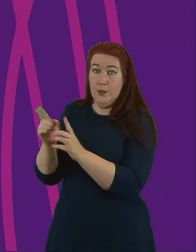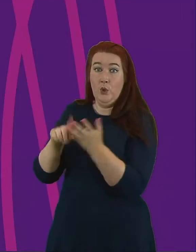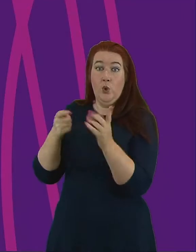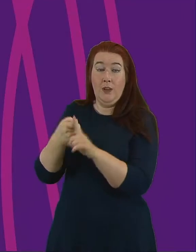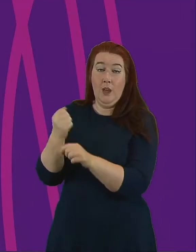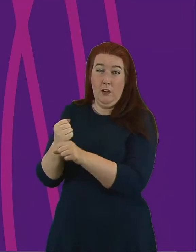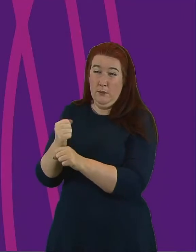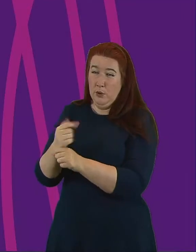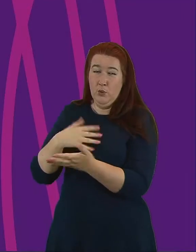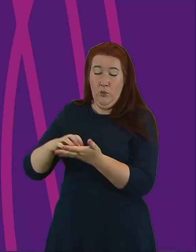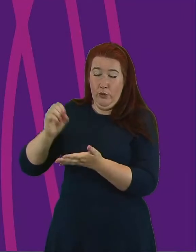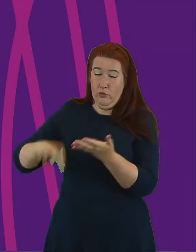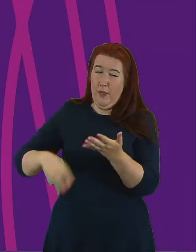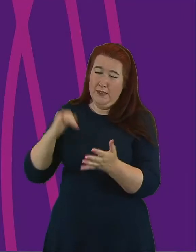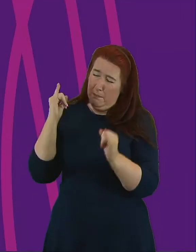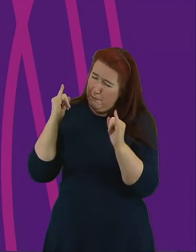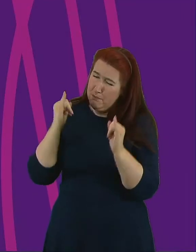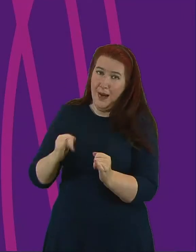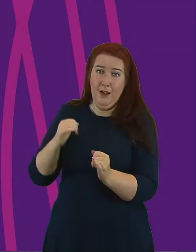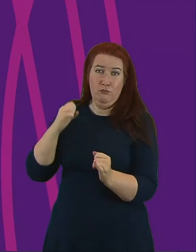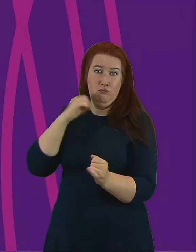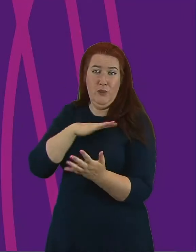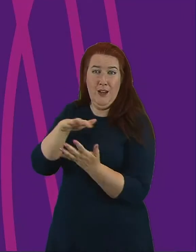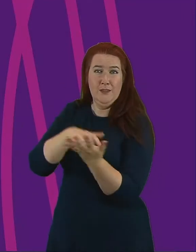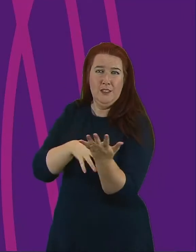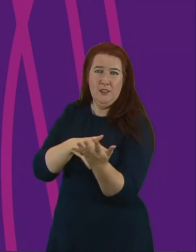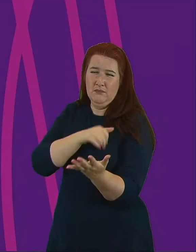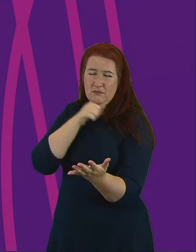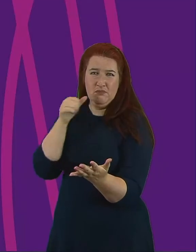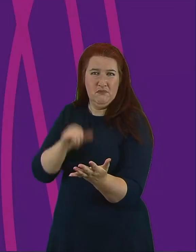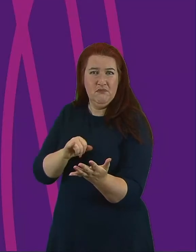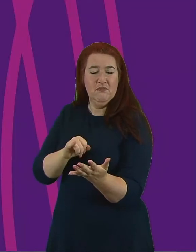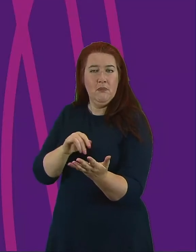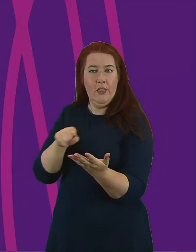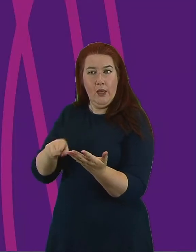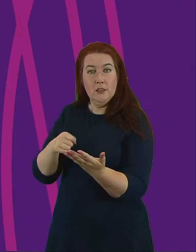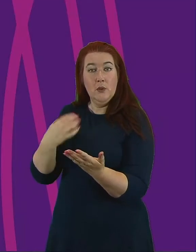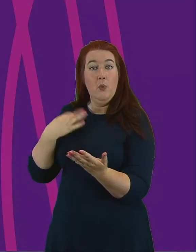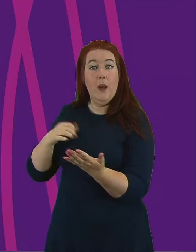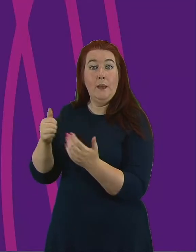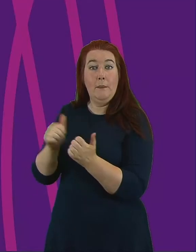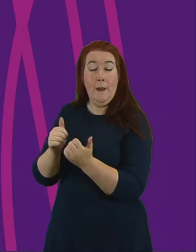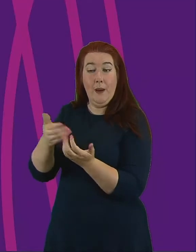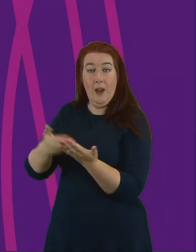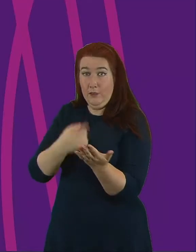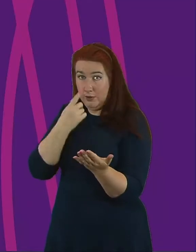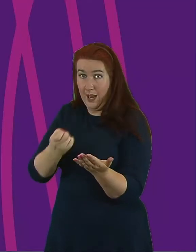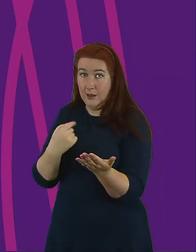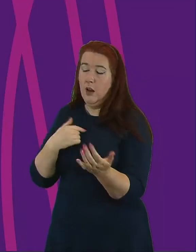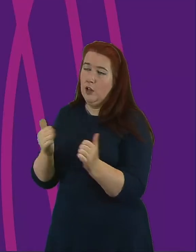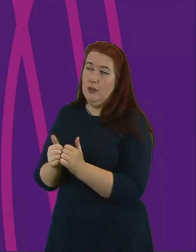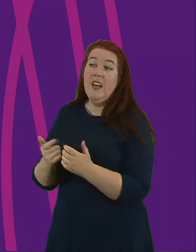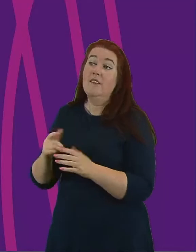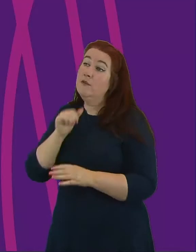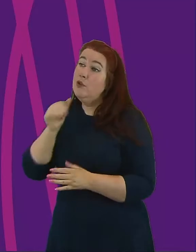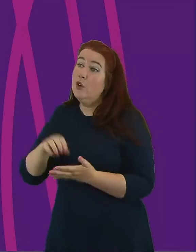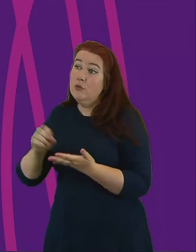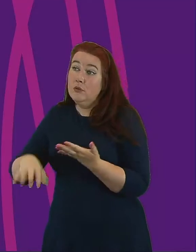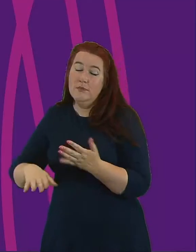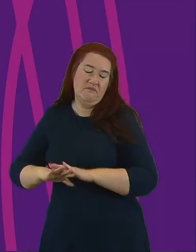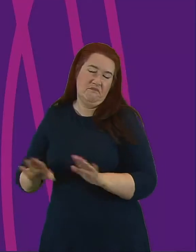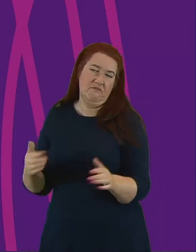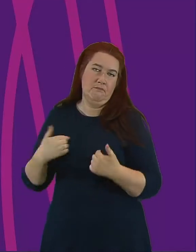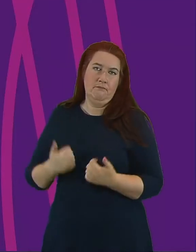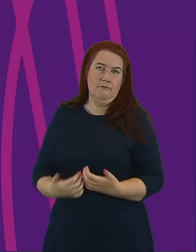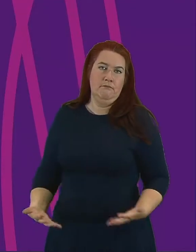badly drafted and malicious white paper, then I will agree to that. But if he cannot, then I won't. Joan McAlpine, followed by